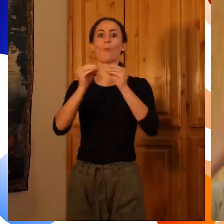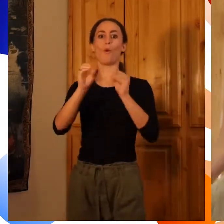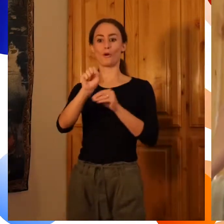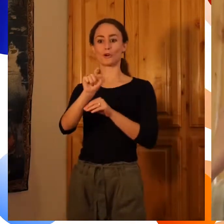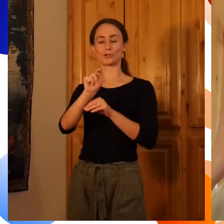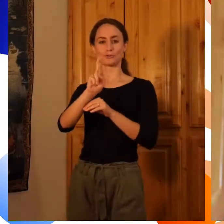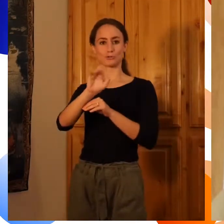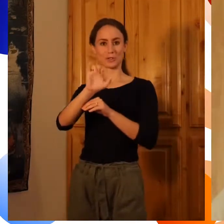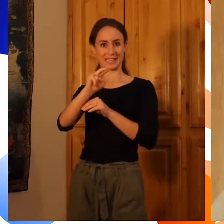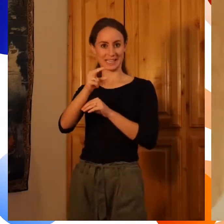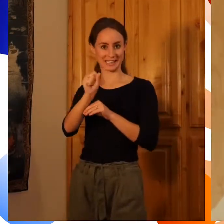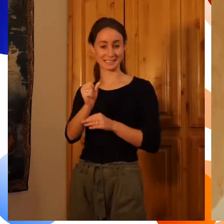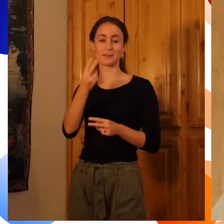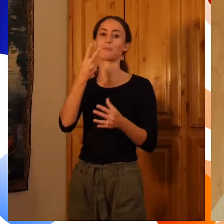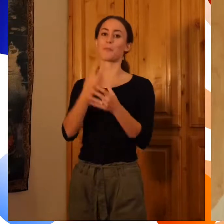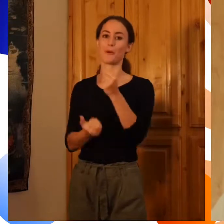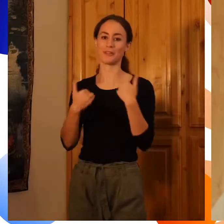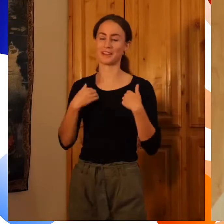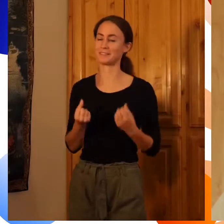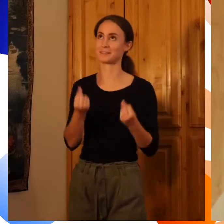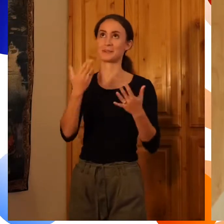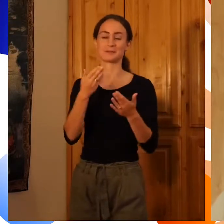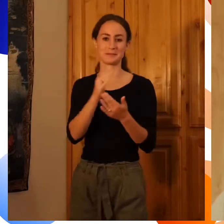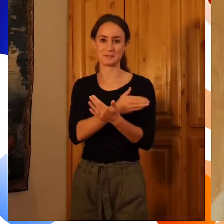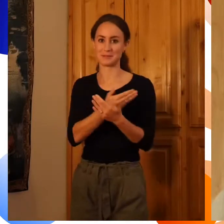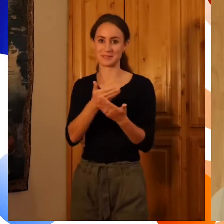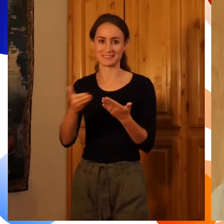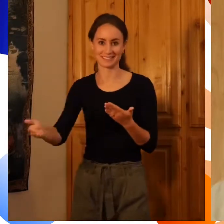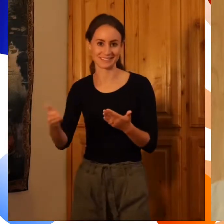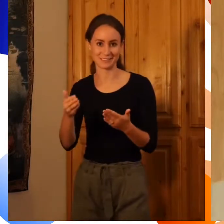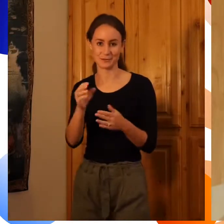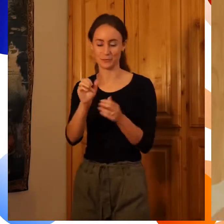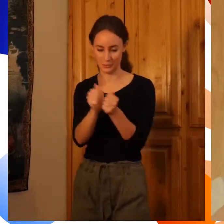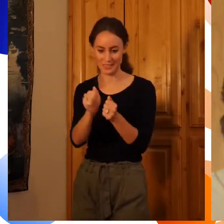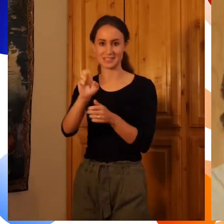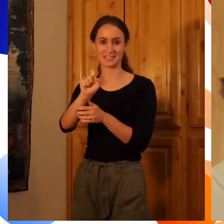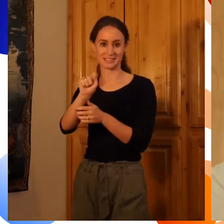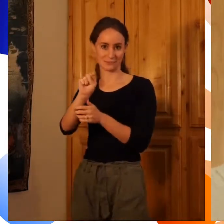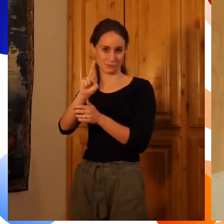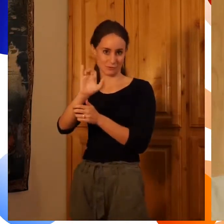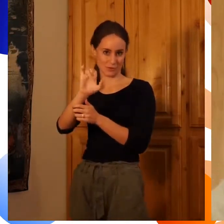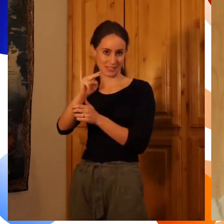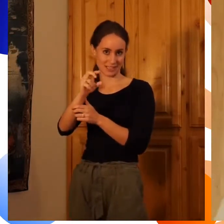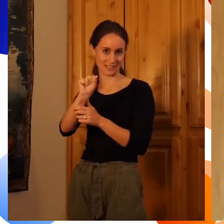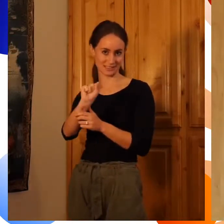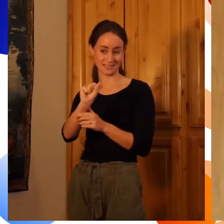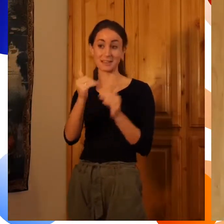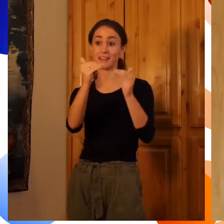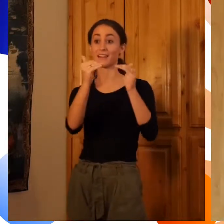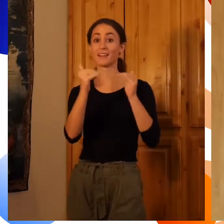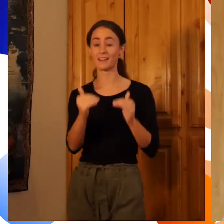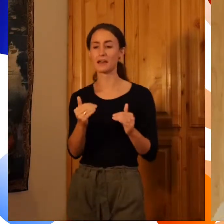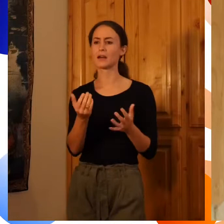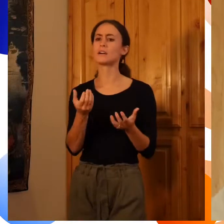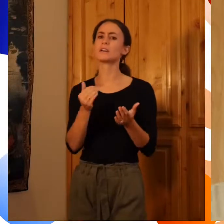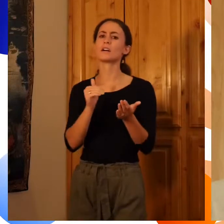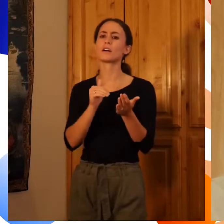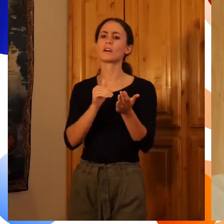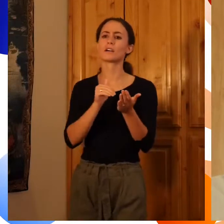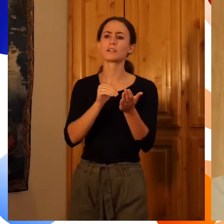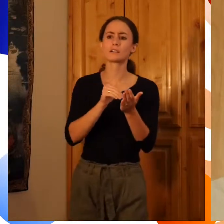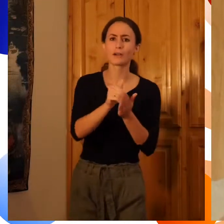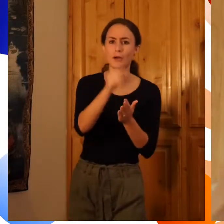good question. How common is belief in the fairy world nowadays? There still is some. If you go over there now, the older folks and